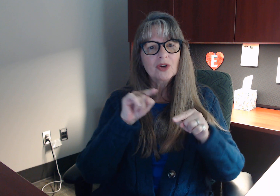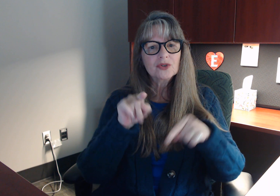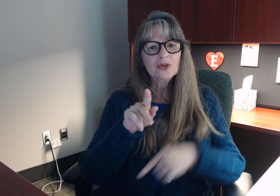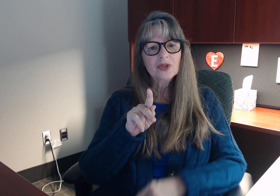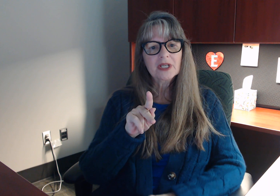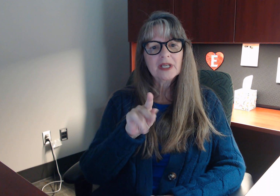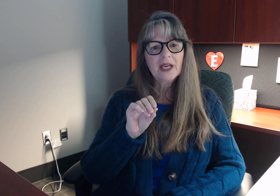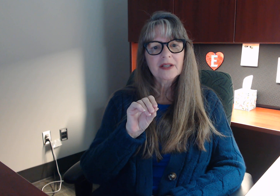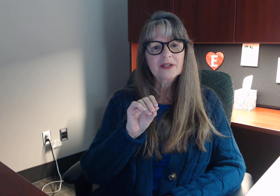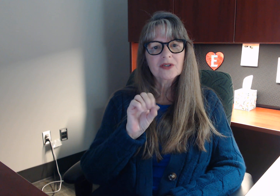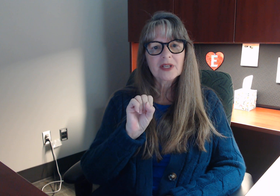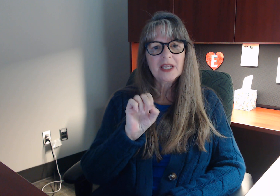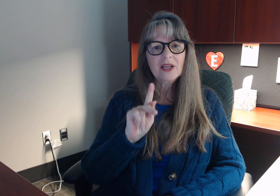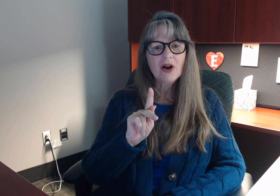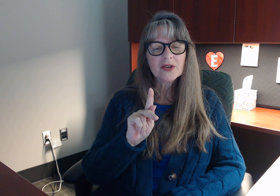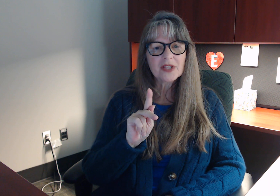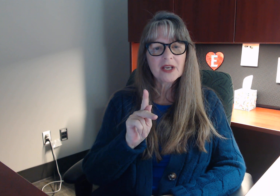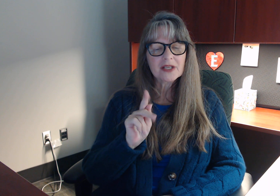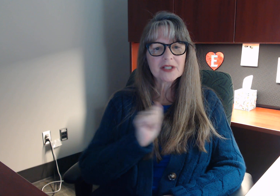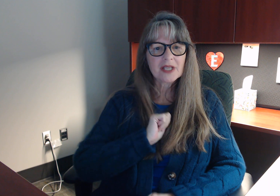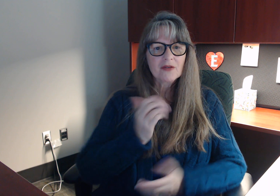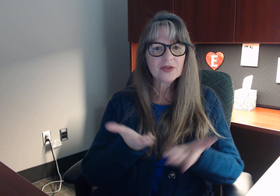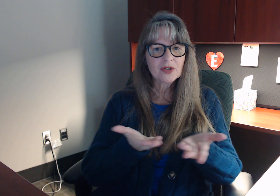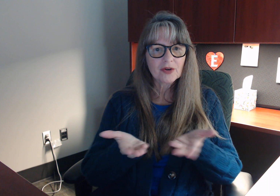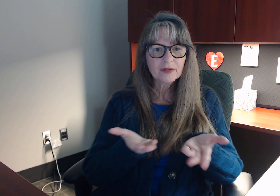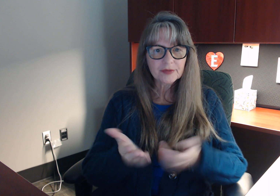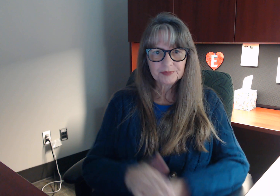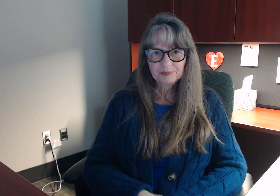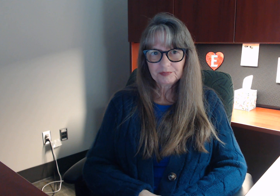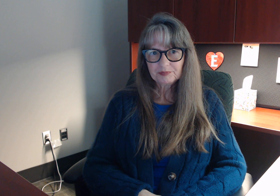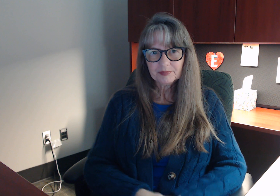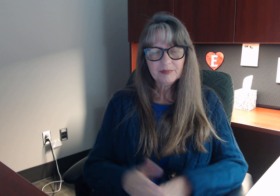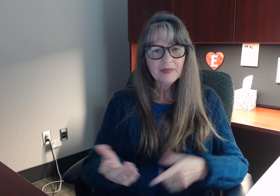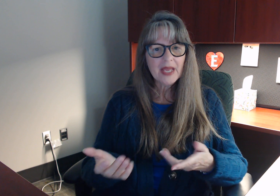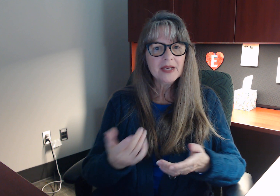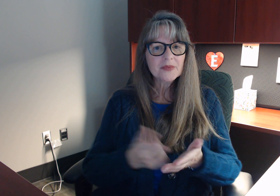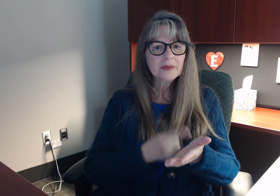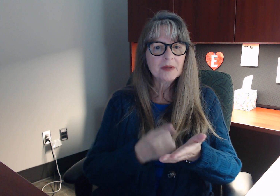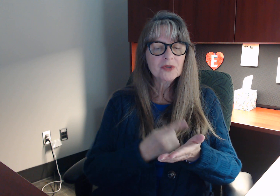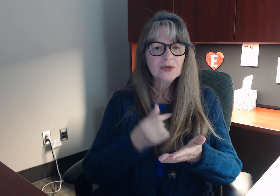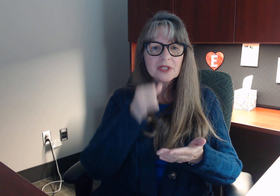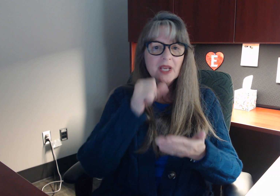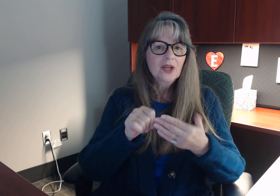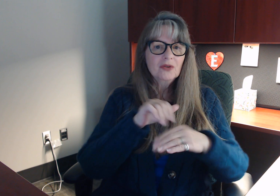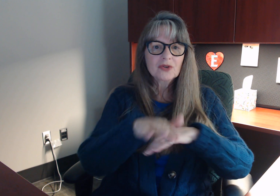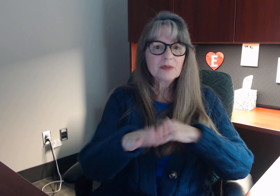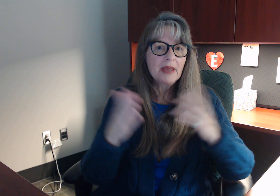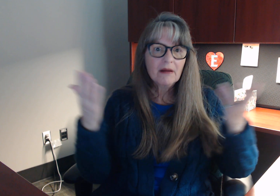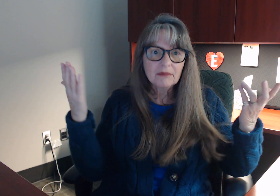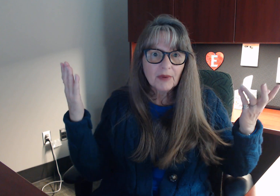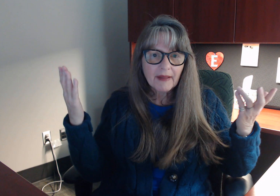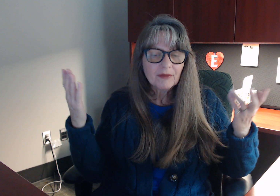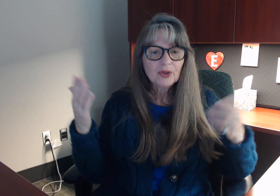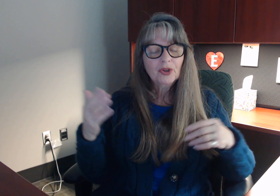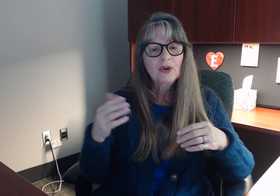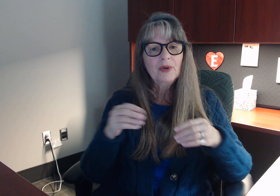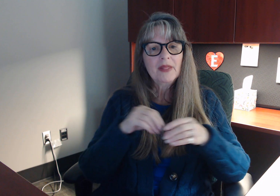to the kiosk that is self-serve, and sometimes you can just mail whatever in